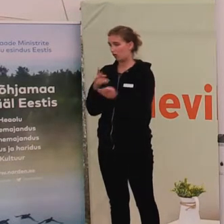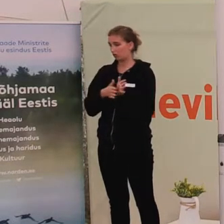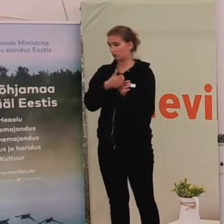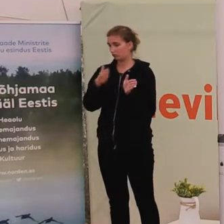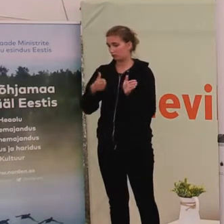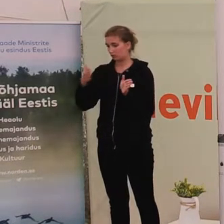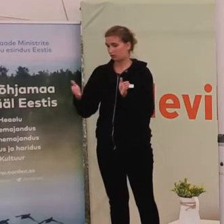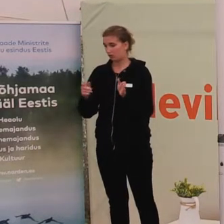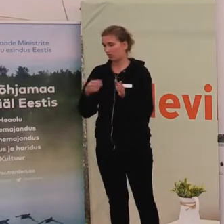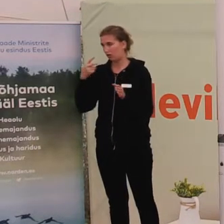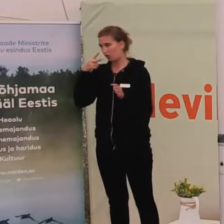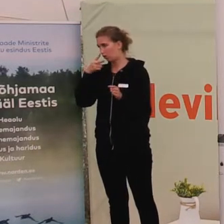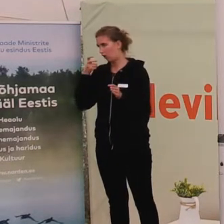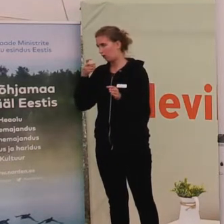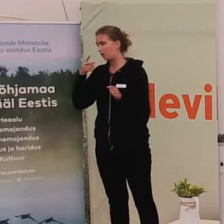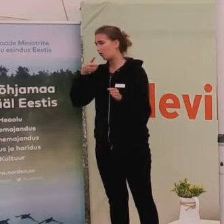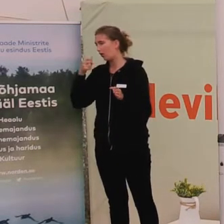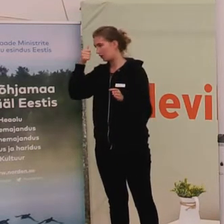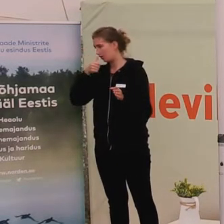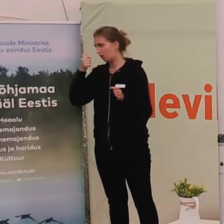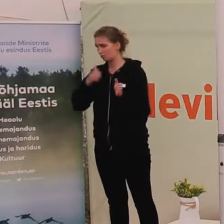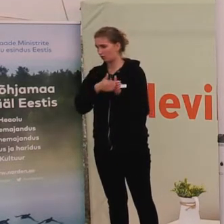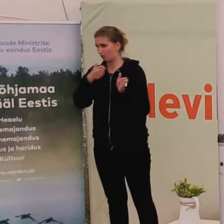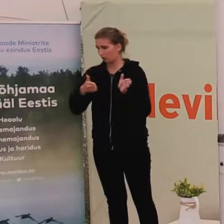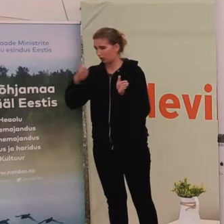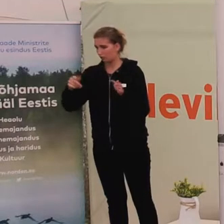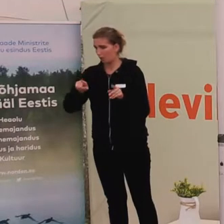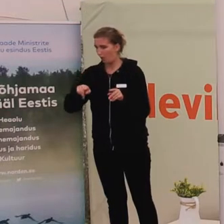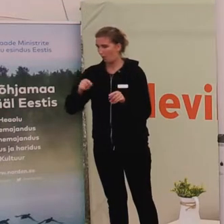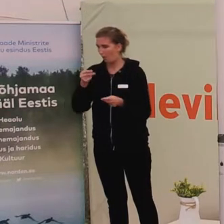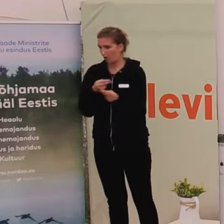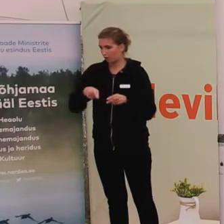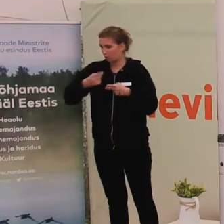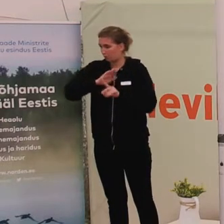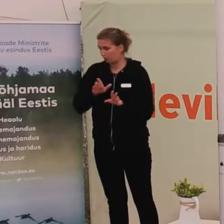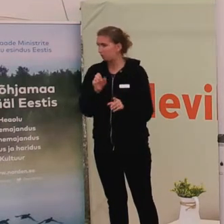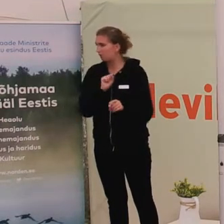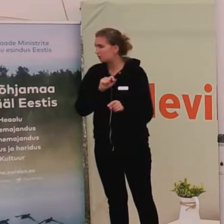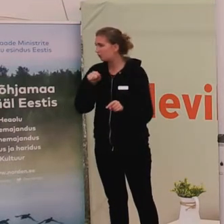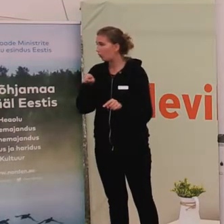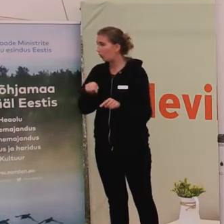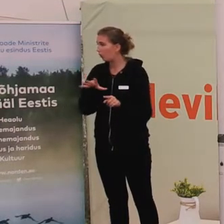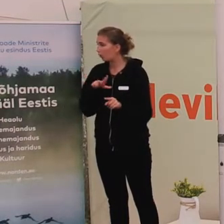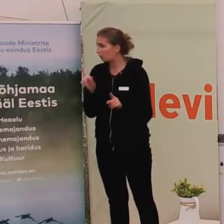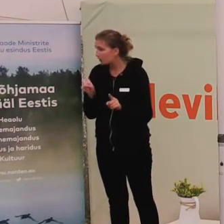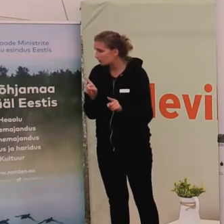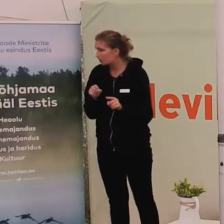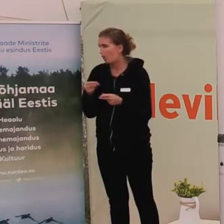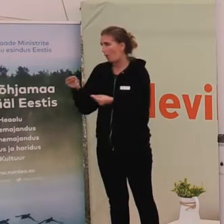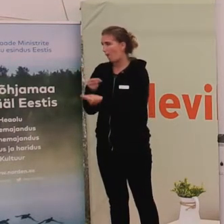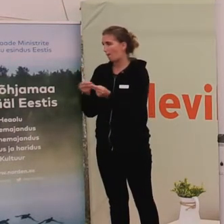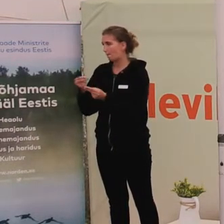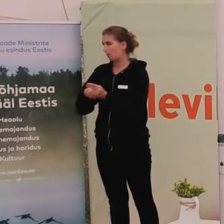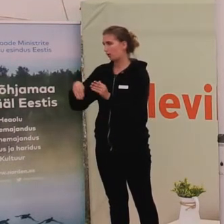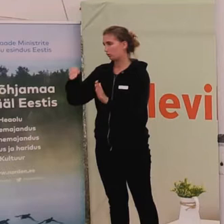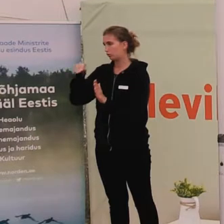economy did not grow the last 200 years, it was during economic crisis. But the reason wasn't that the economy was growing. The reason was that there was